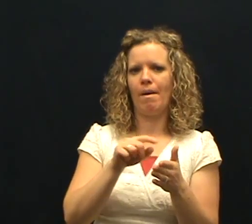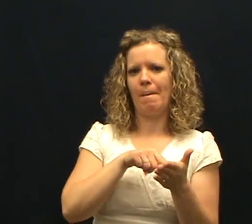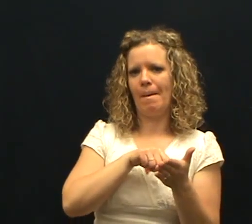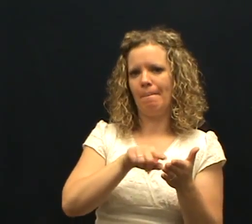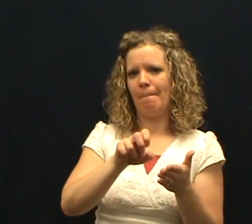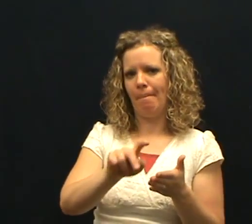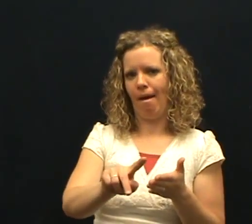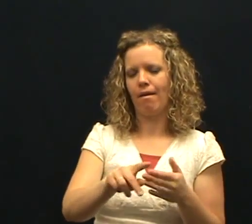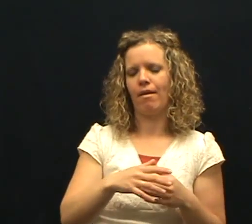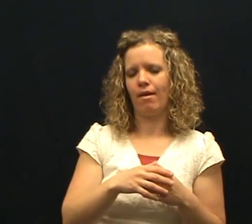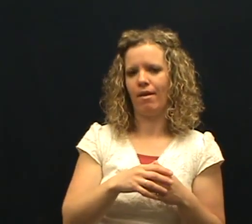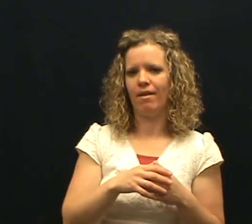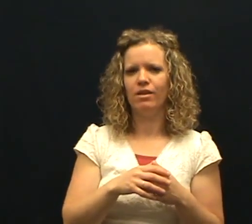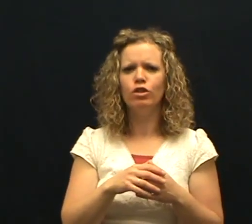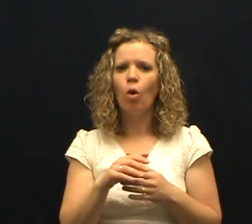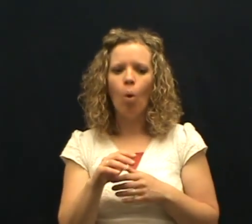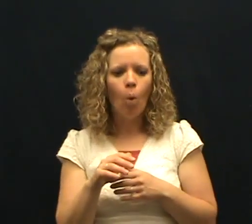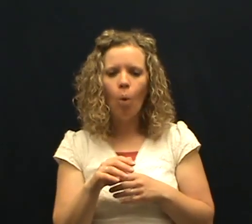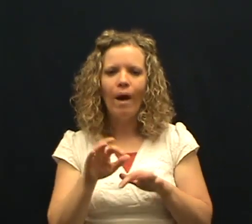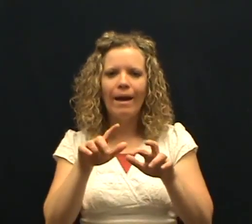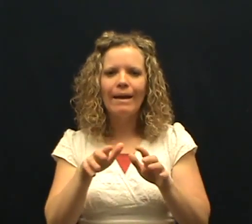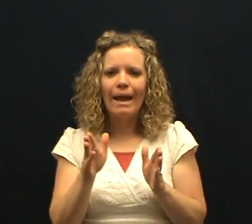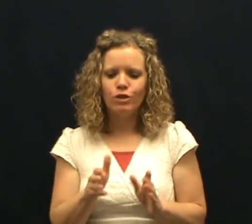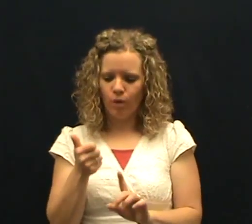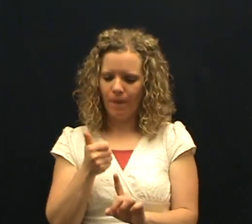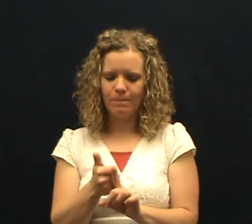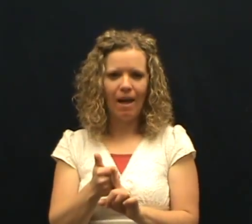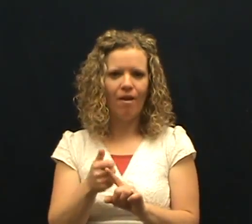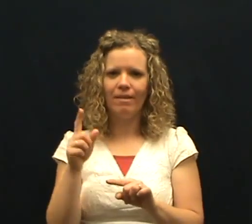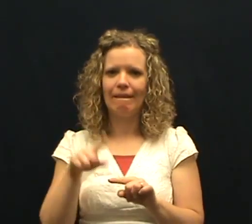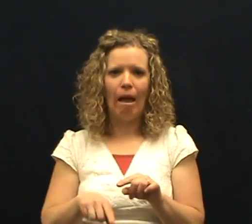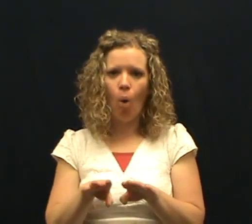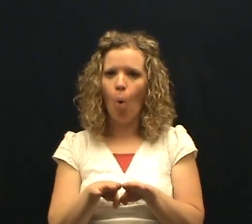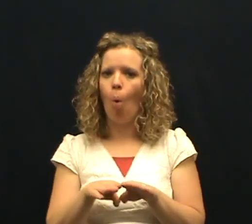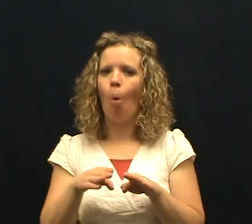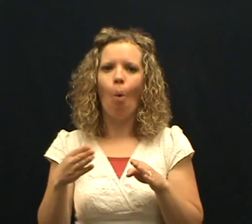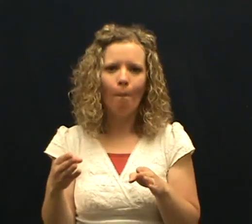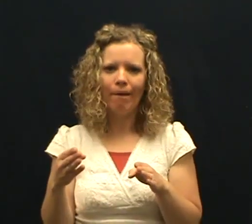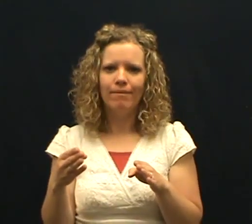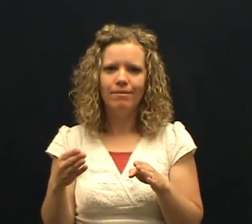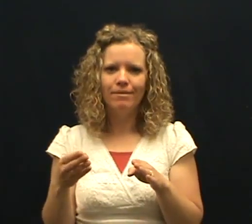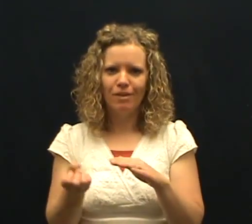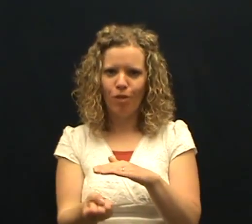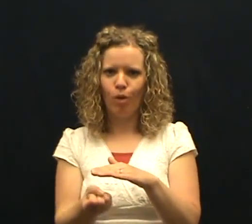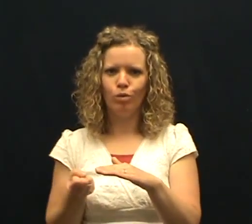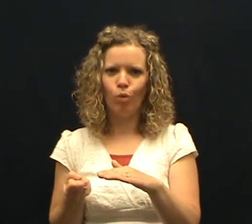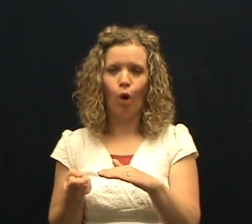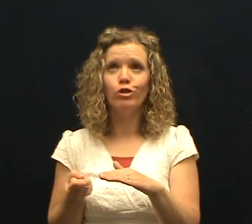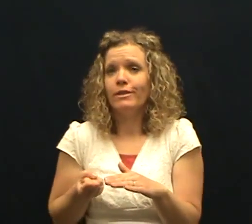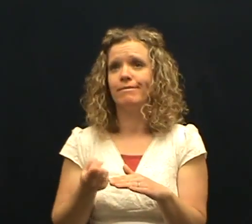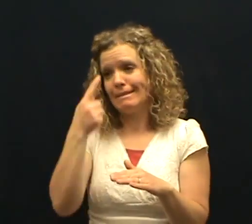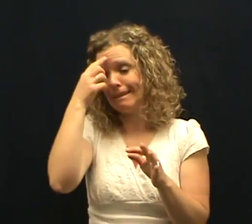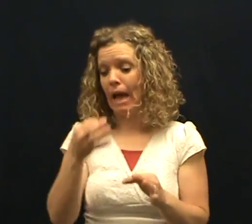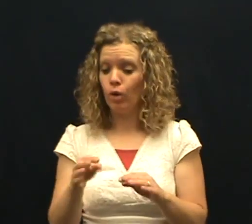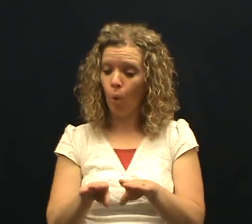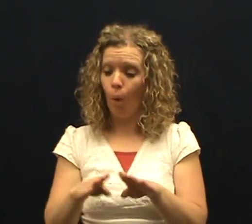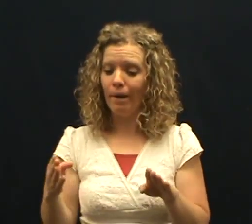can't just open a cash drawer. It has to be associated with a particular transaction generally. And